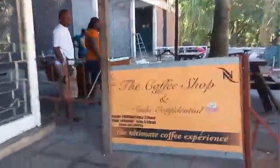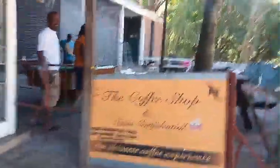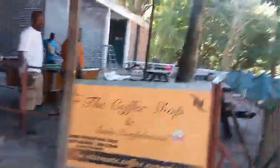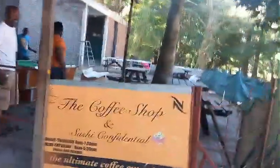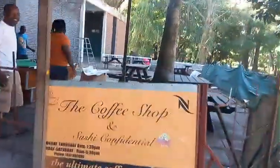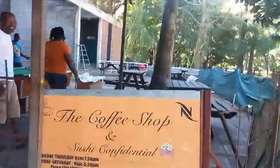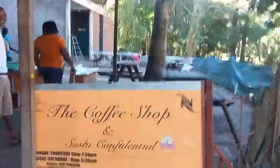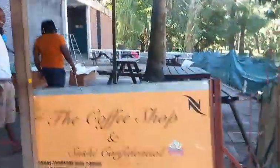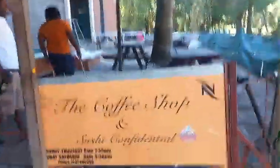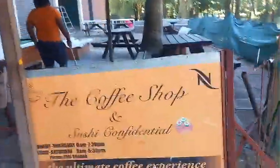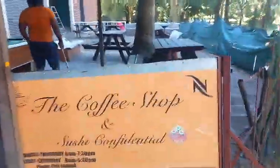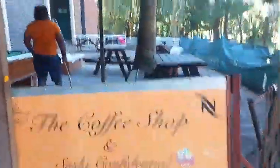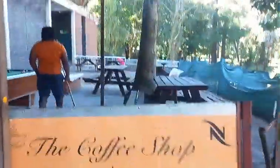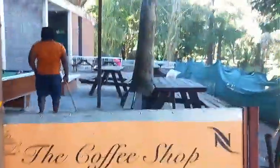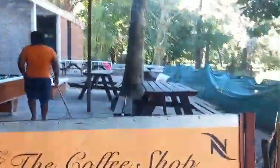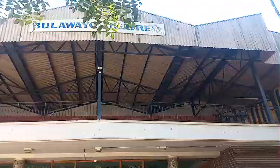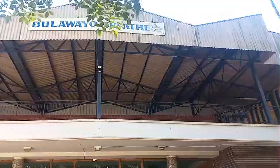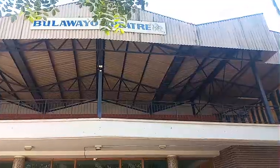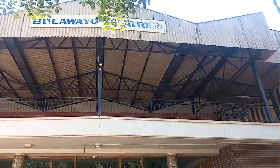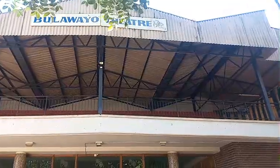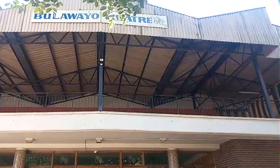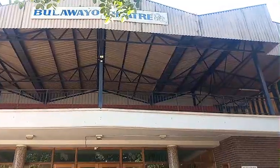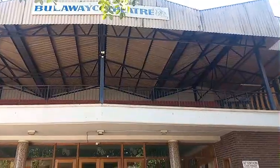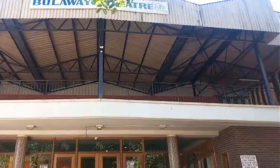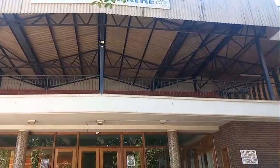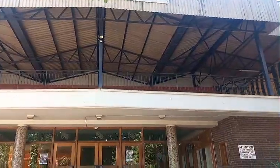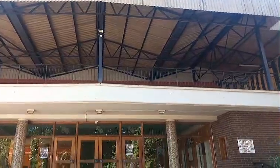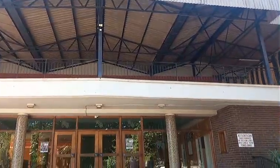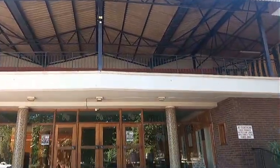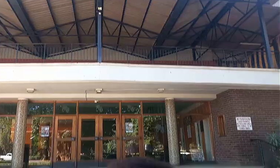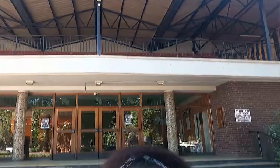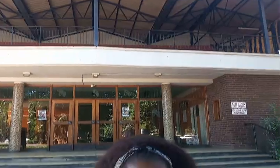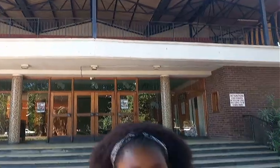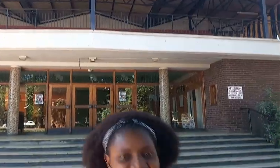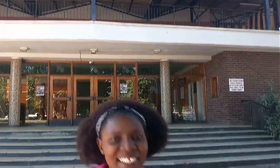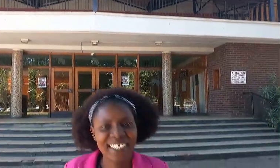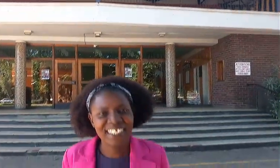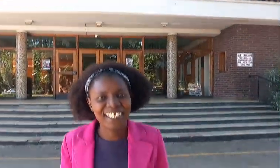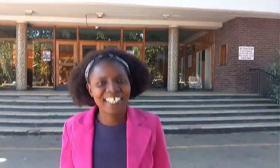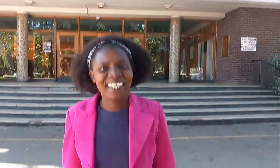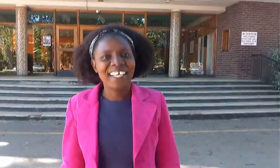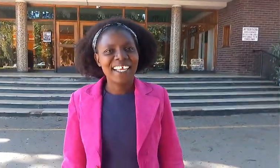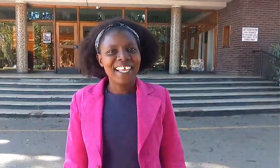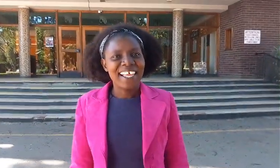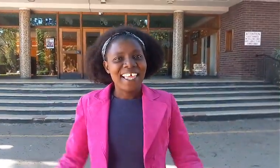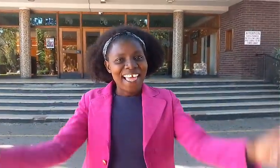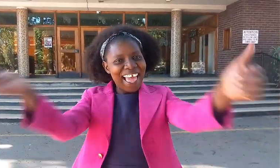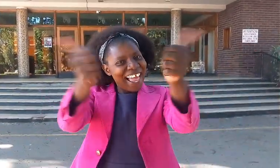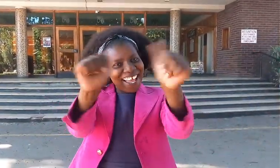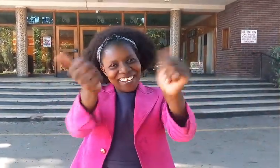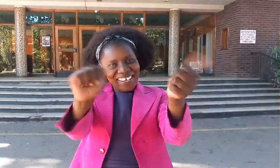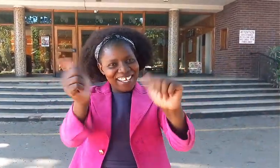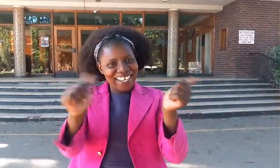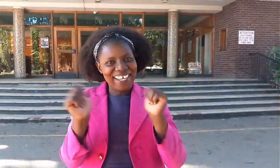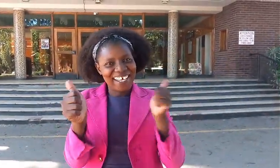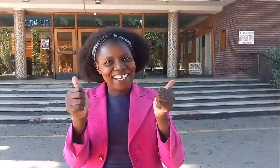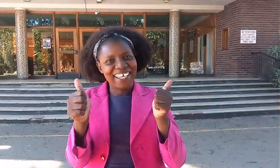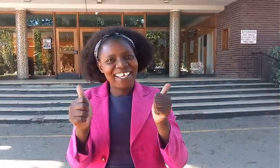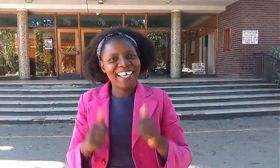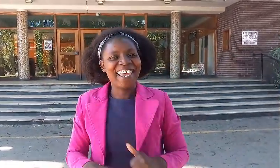this one. When you come here, there's also a coffee shop. Now let's go to the main place.